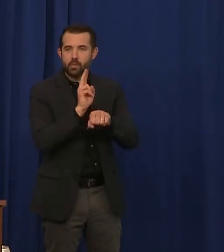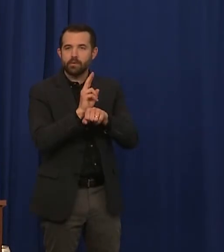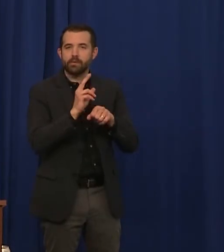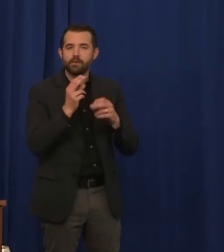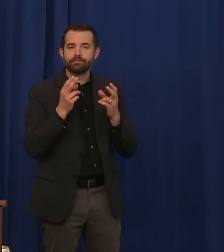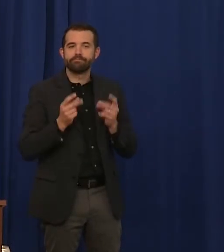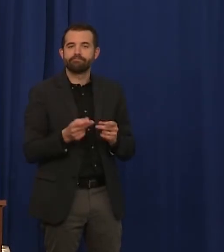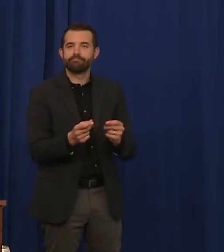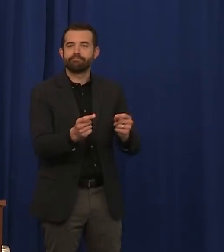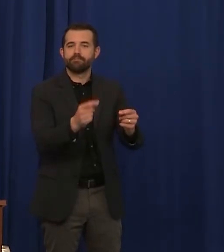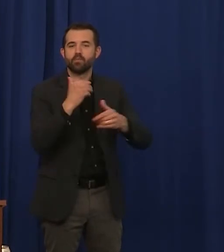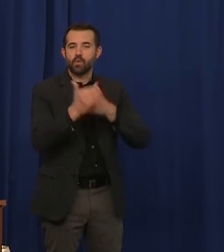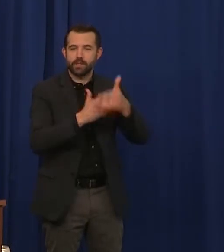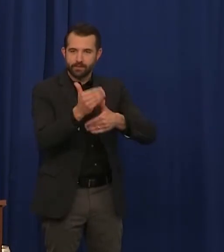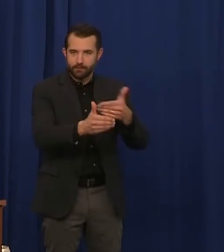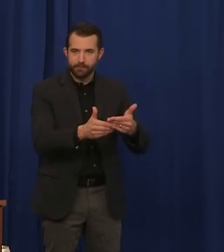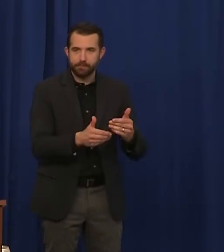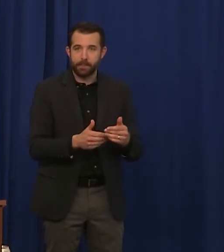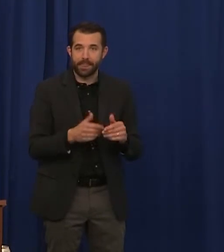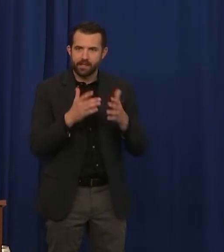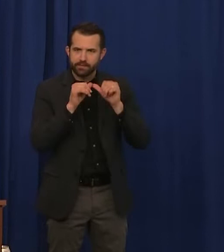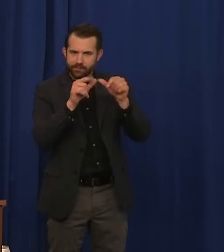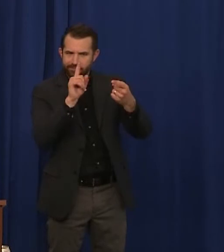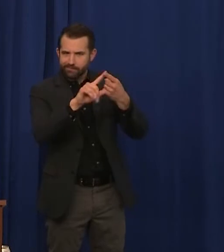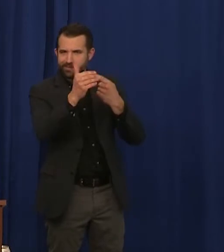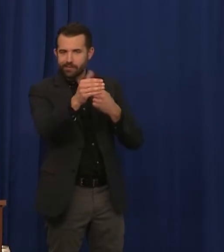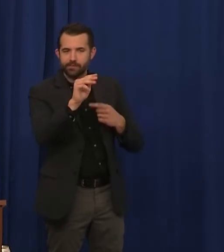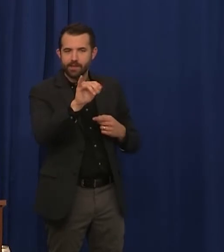those numbers should not be building up.